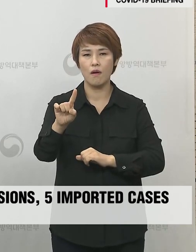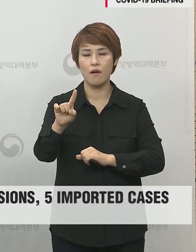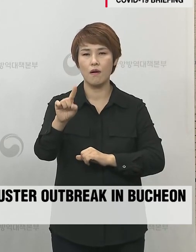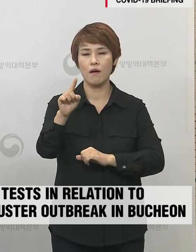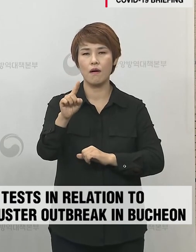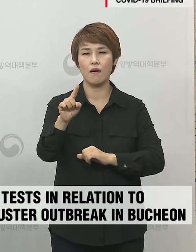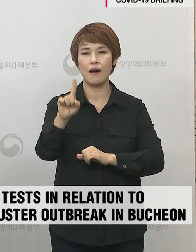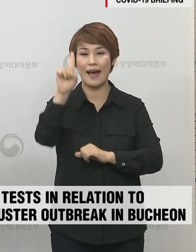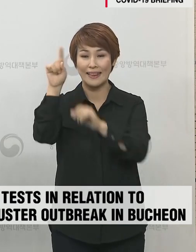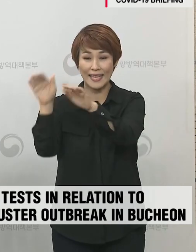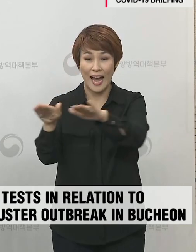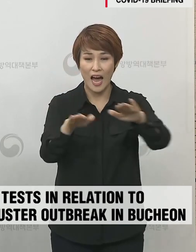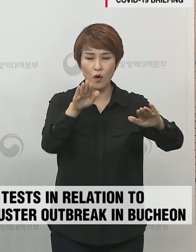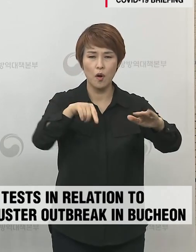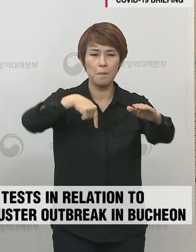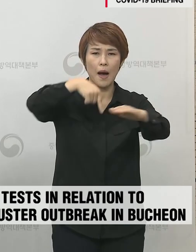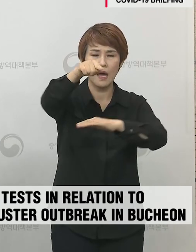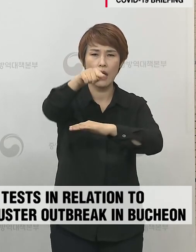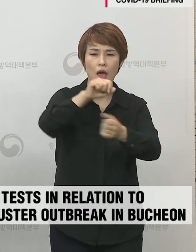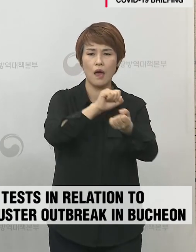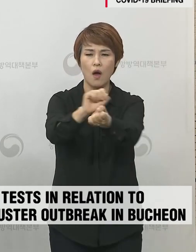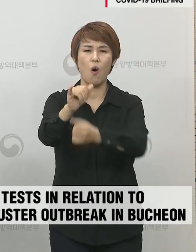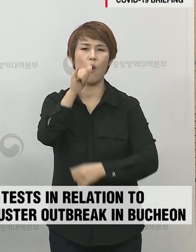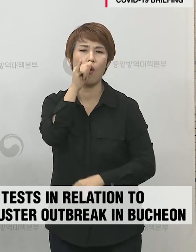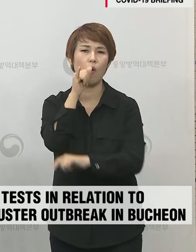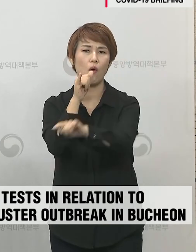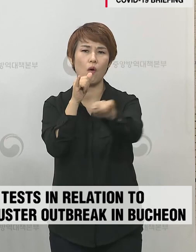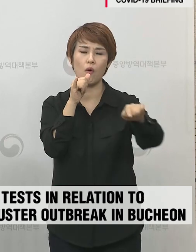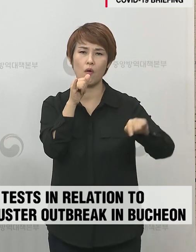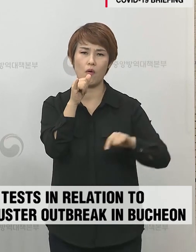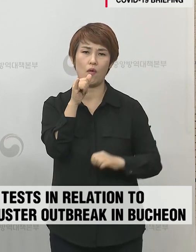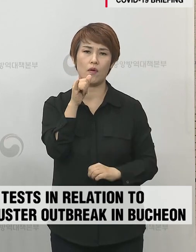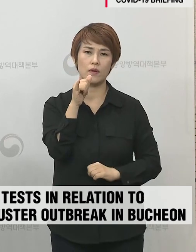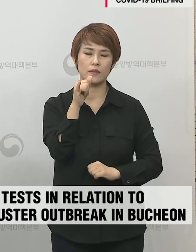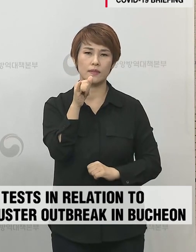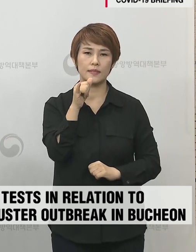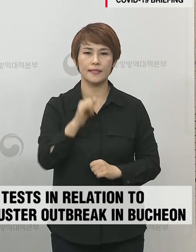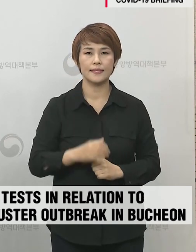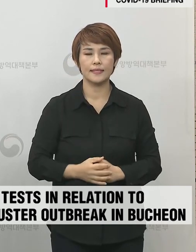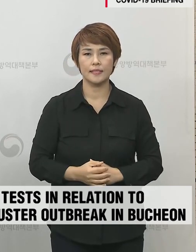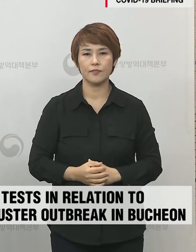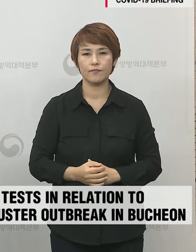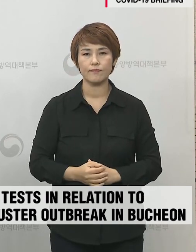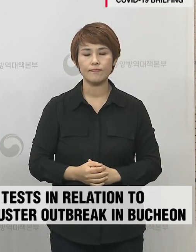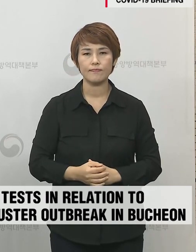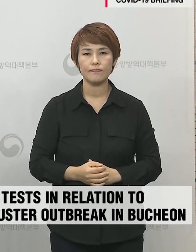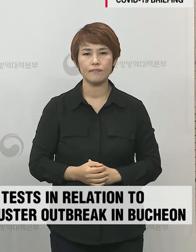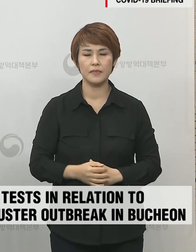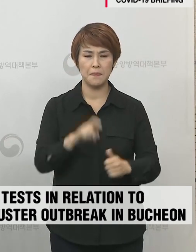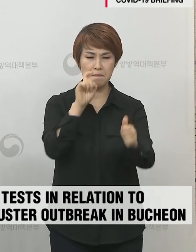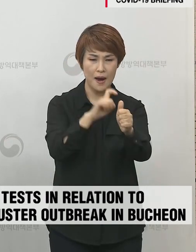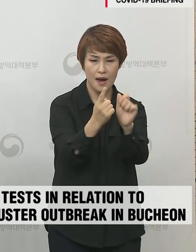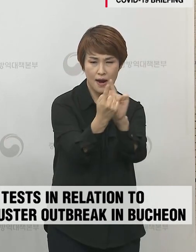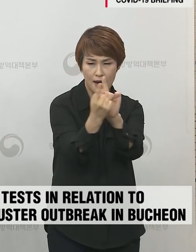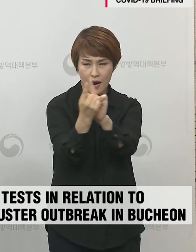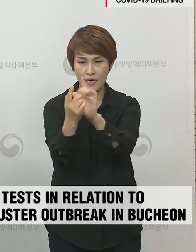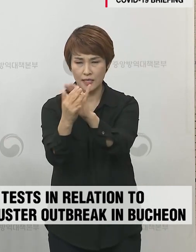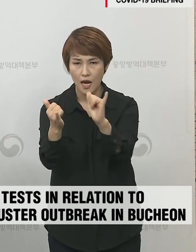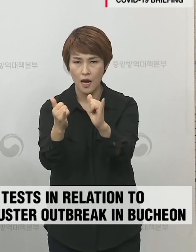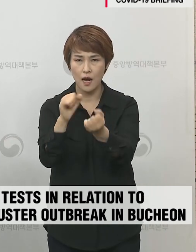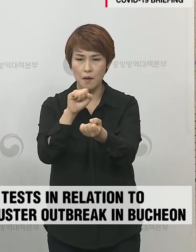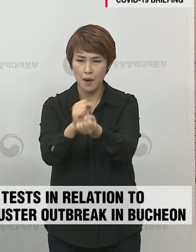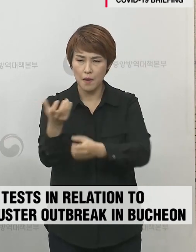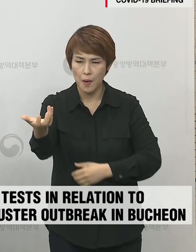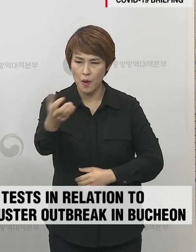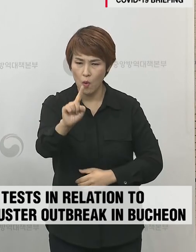like bars and restaurants. So we believe that this infection occurred before the outdoor meeting